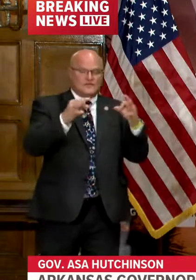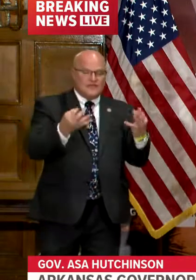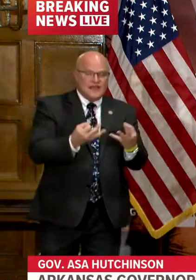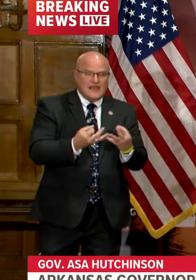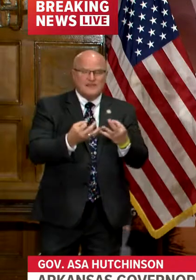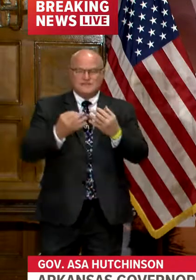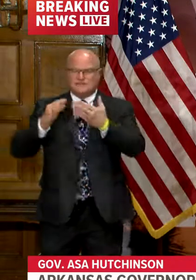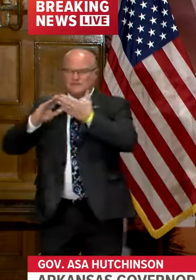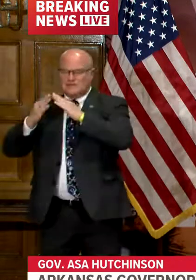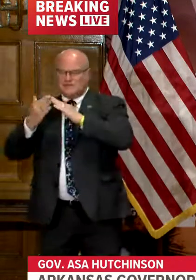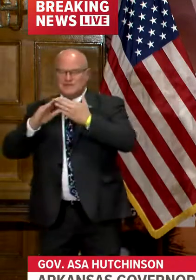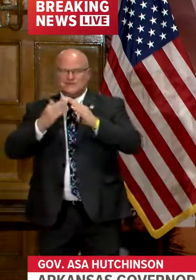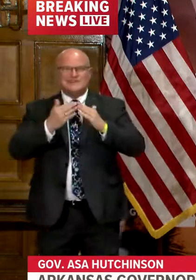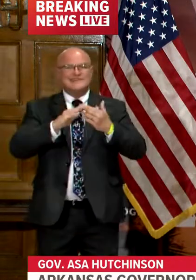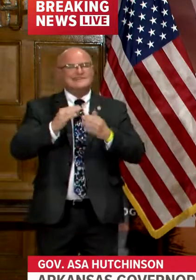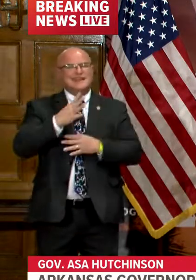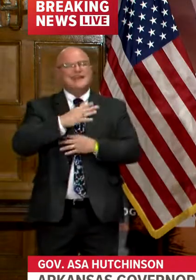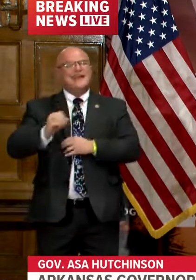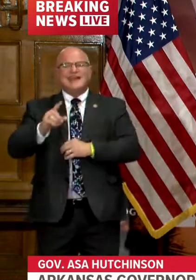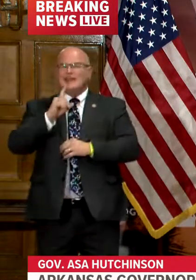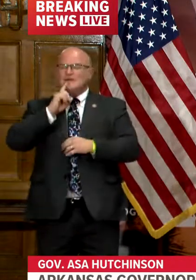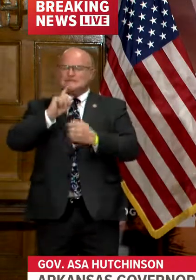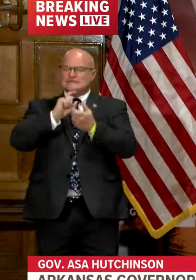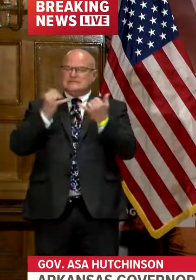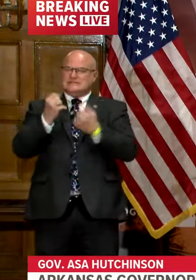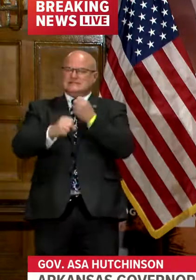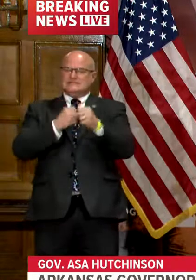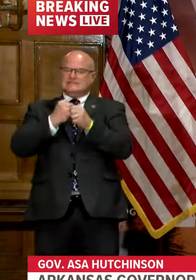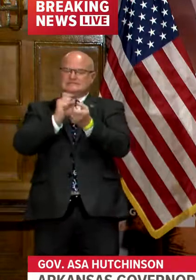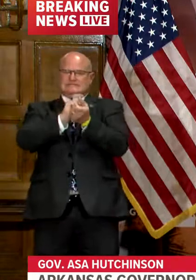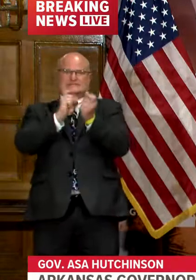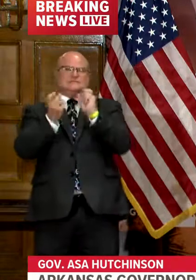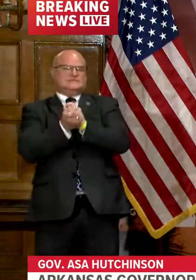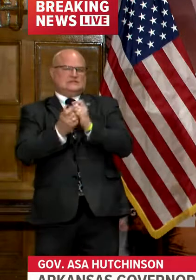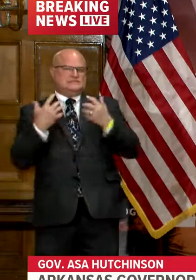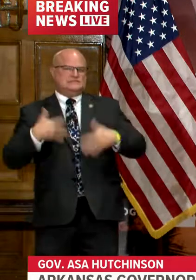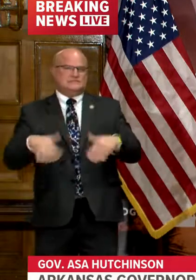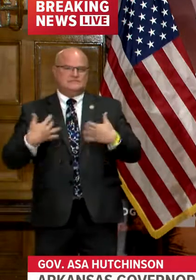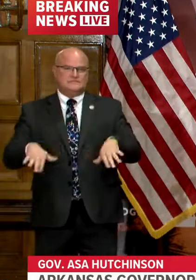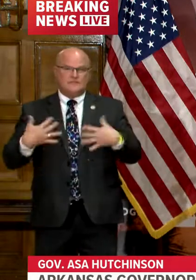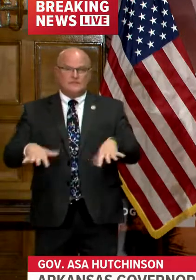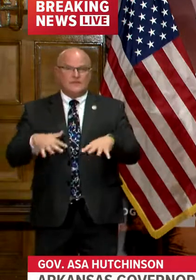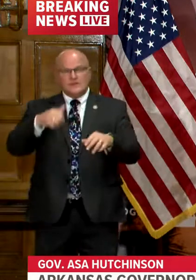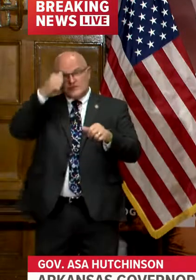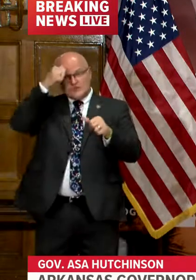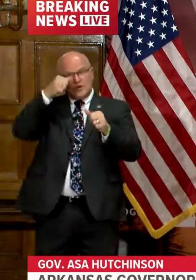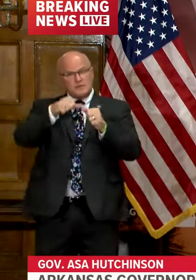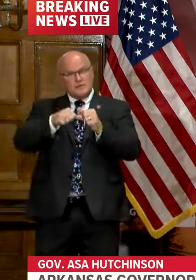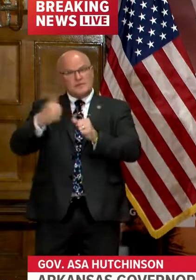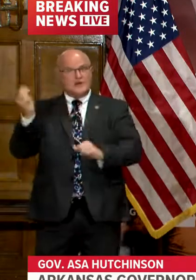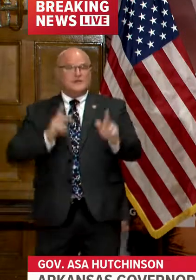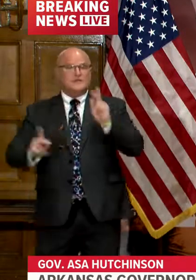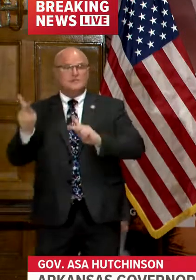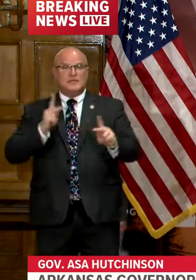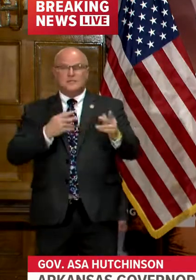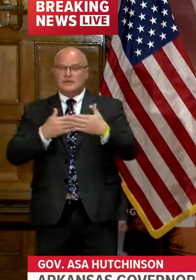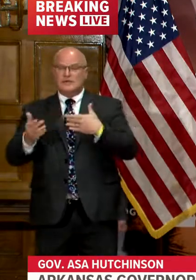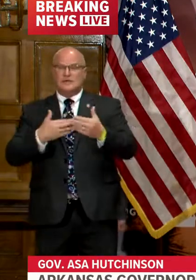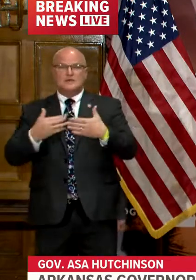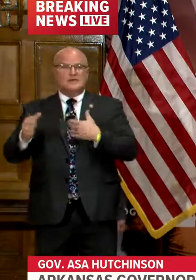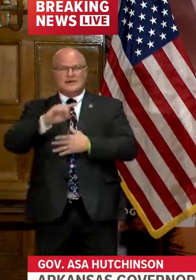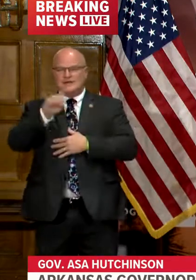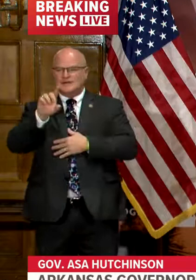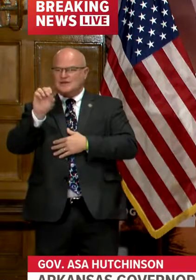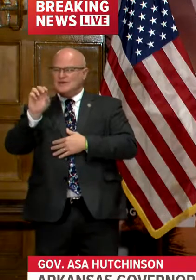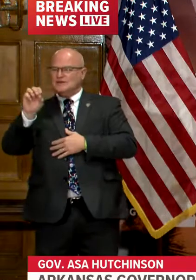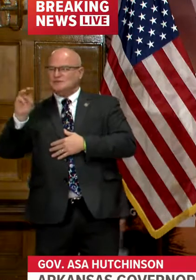for communities, and it's been changed this year. So let's just remember each other, whether it is by Zoom or whether